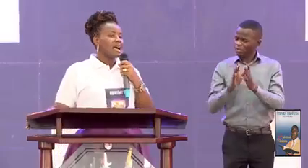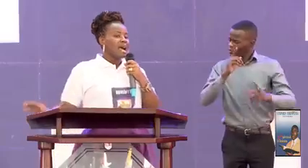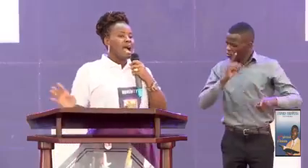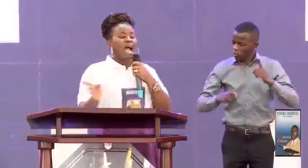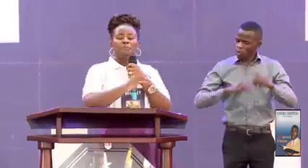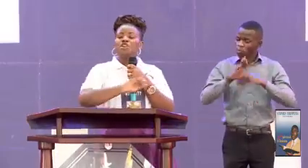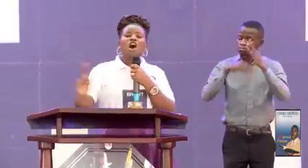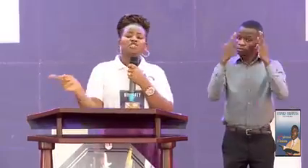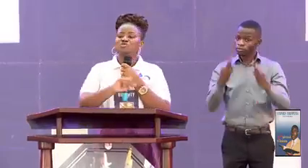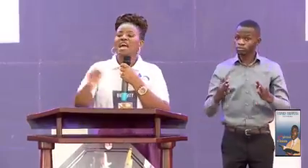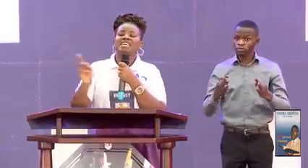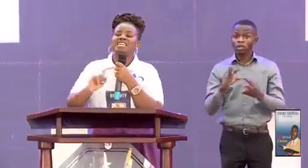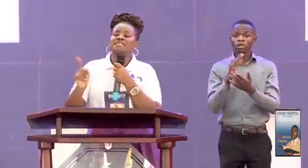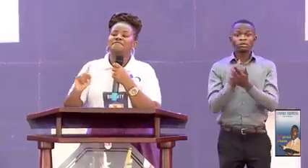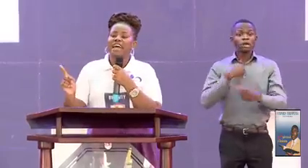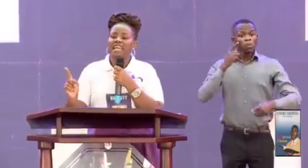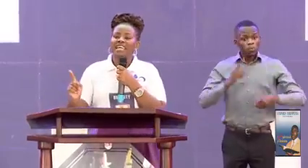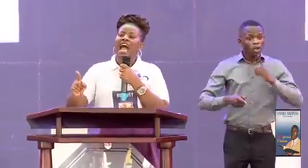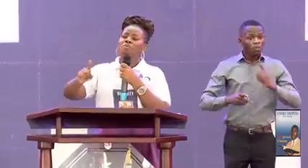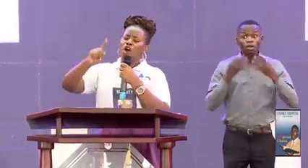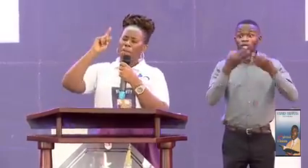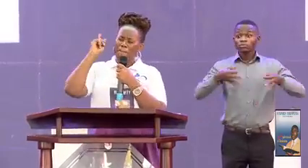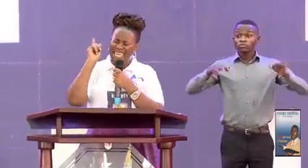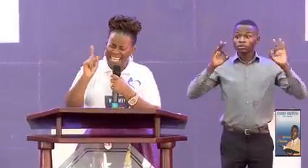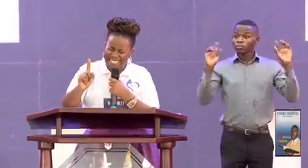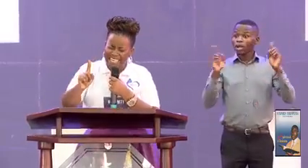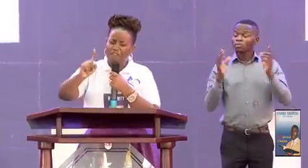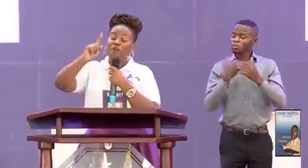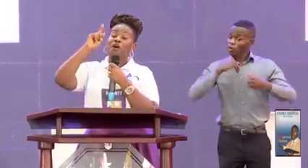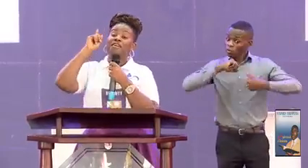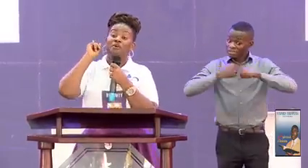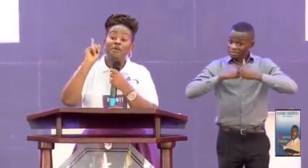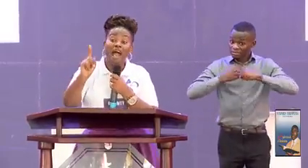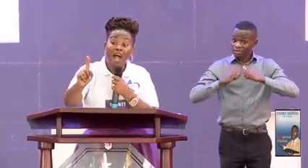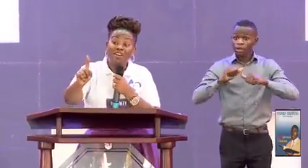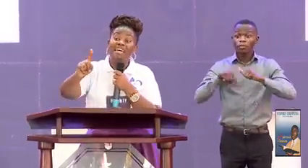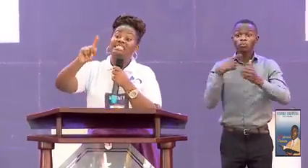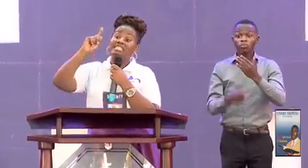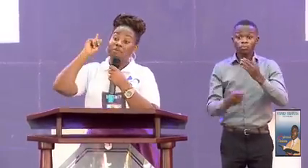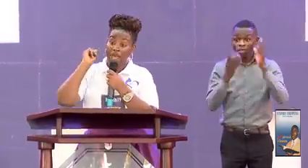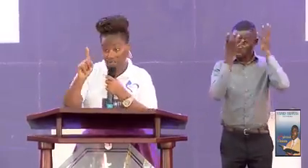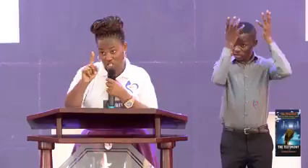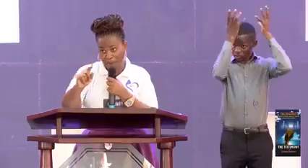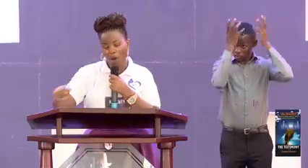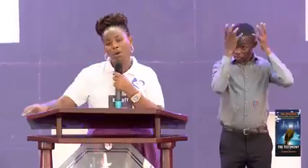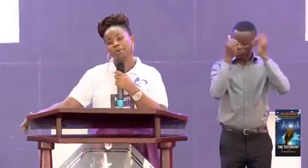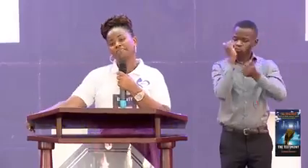I'm not running in vain. I'm competing for the crown that is